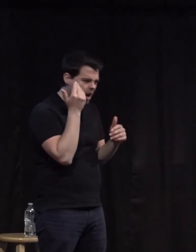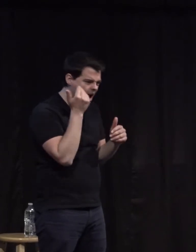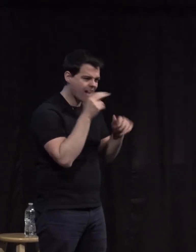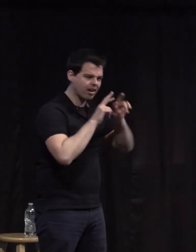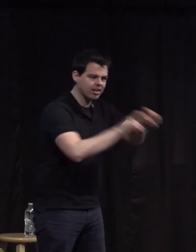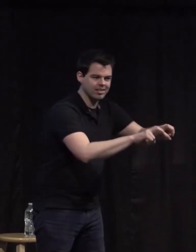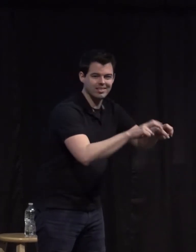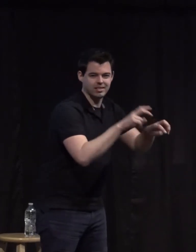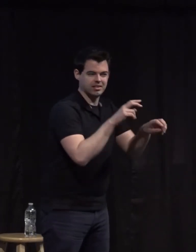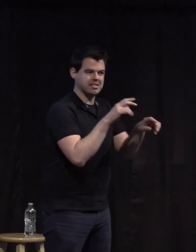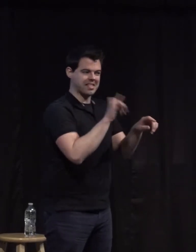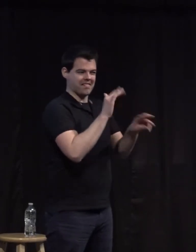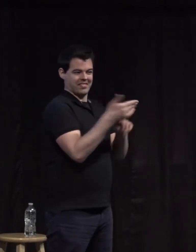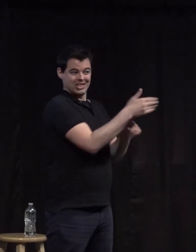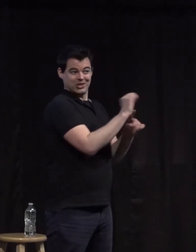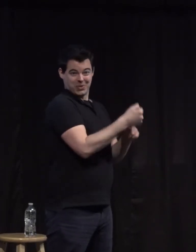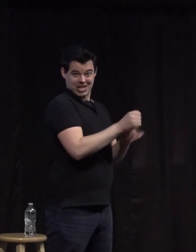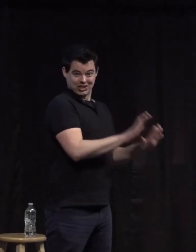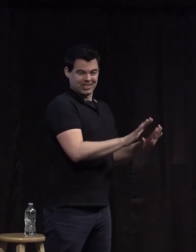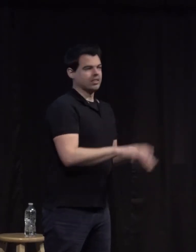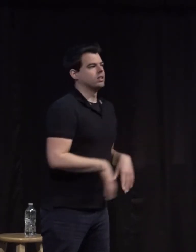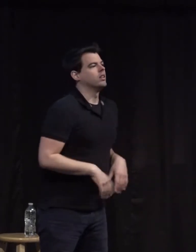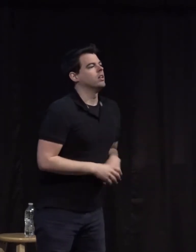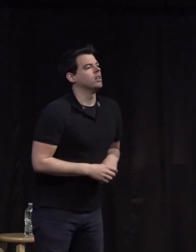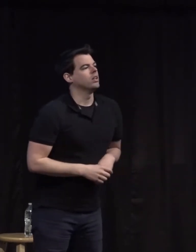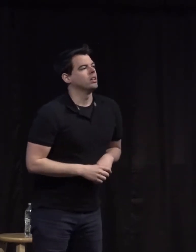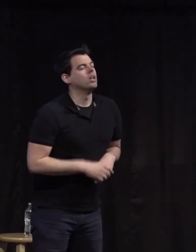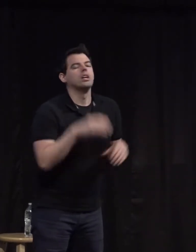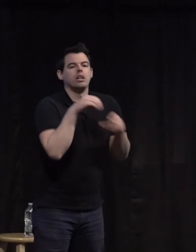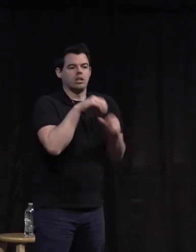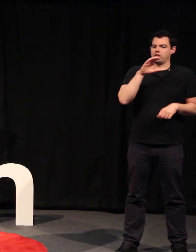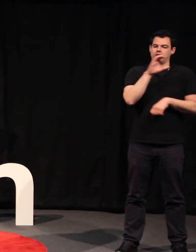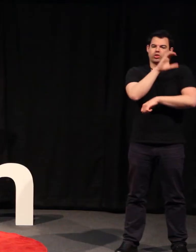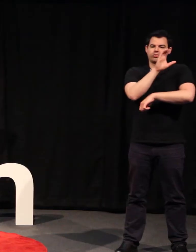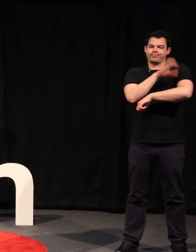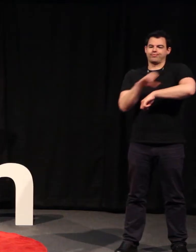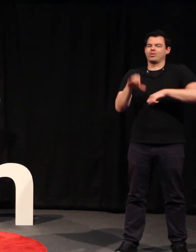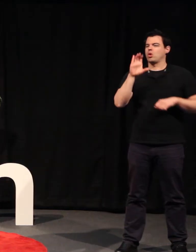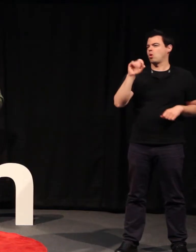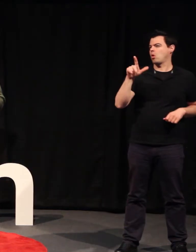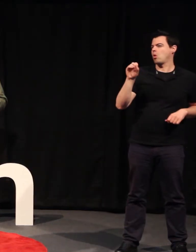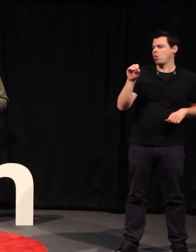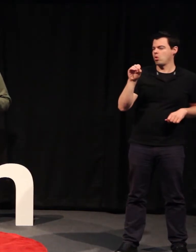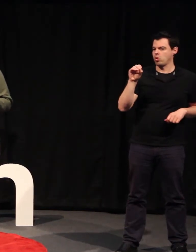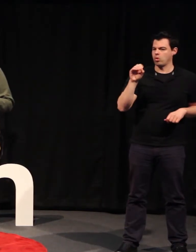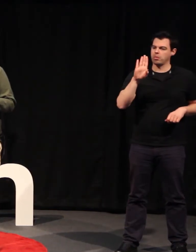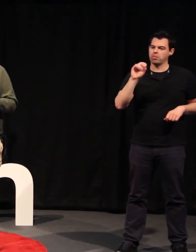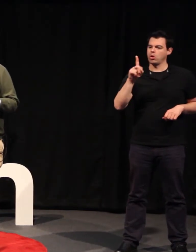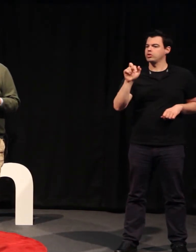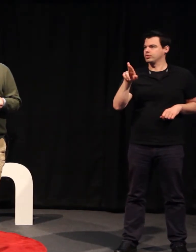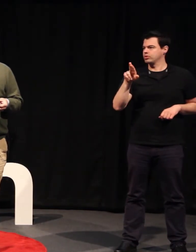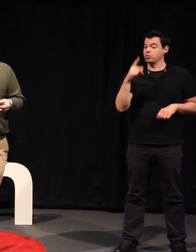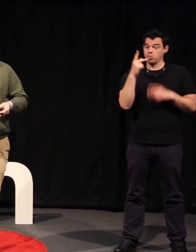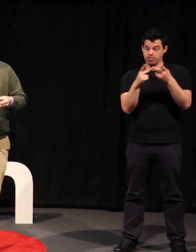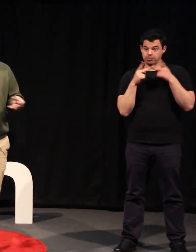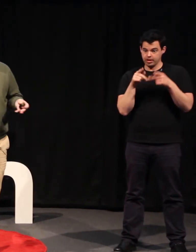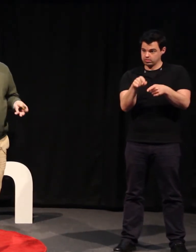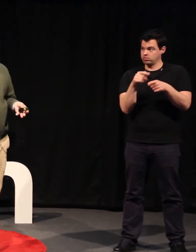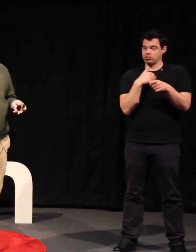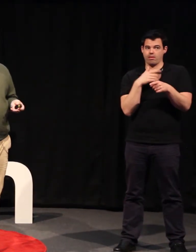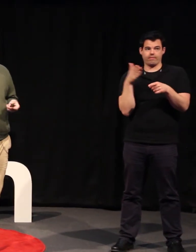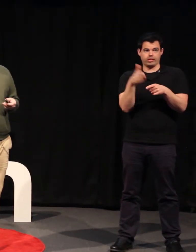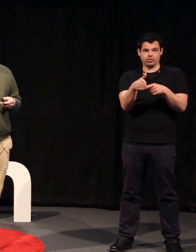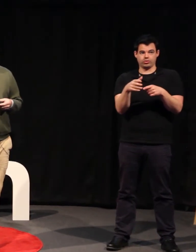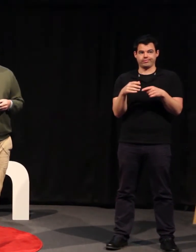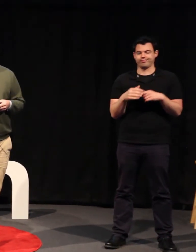aerial of the septic treatment works in Boulder, they did what amounts to an experiment. They had these